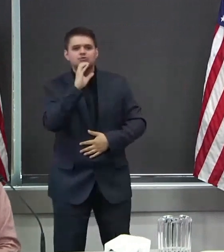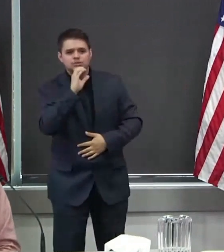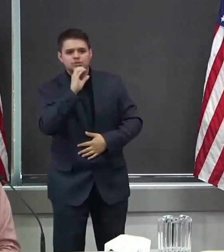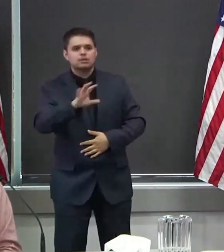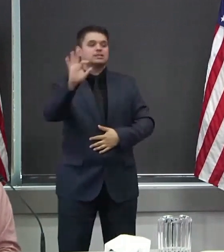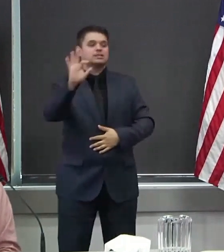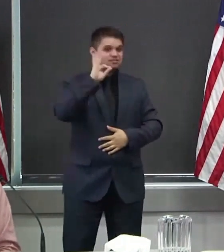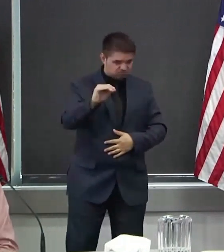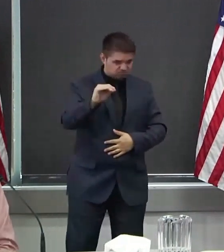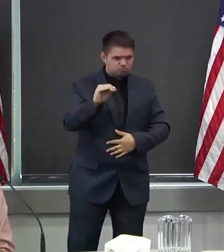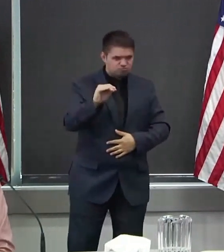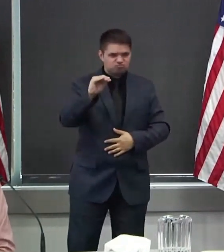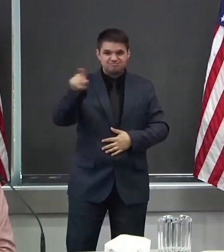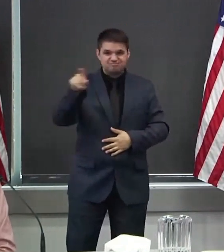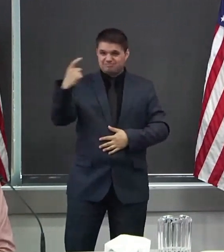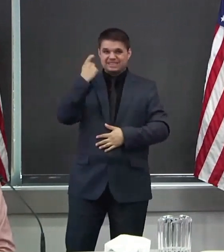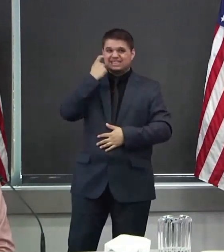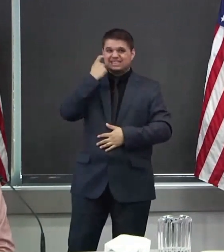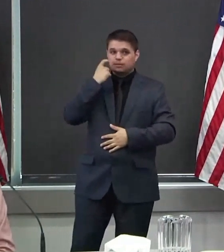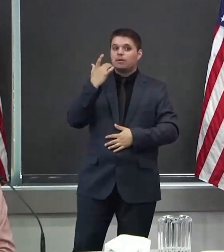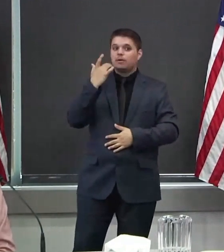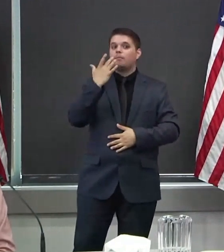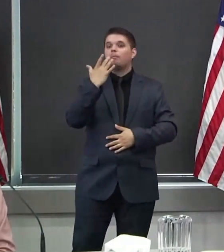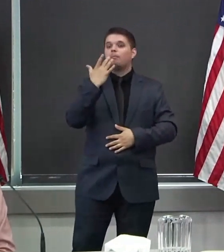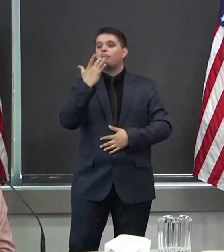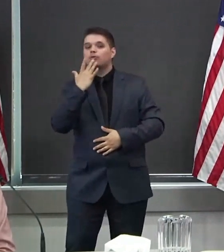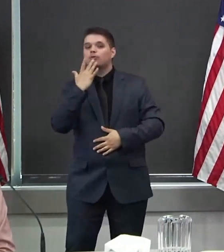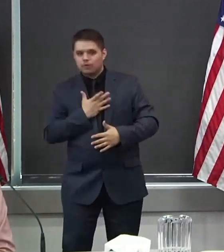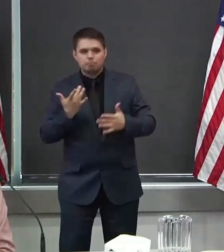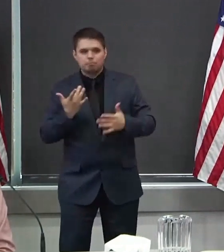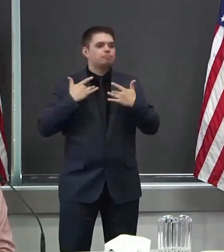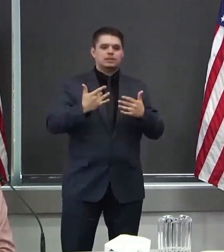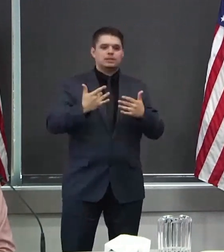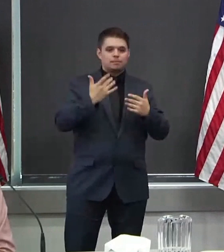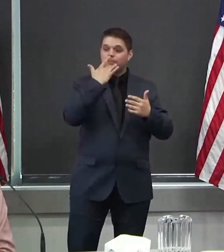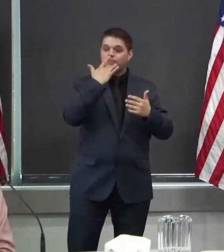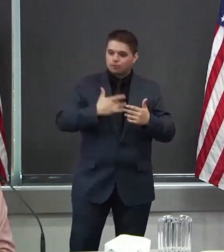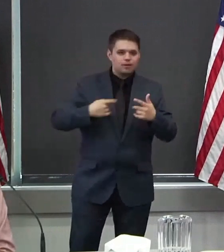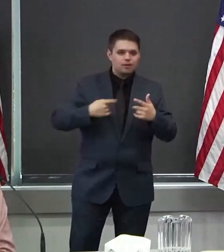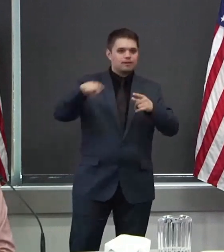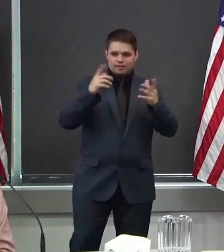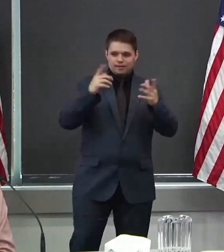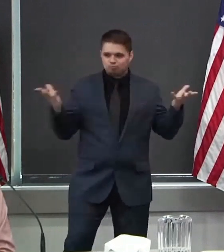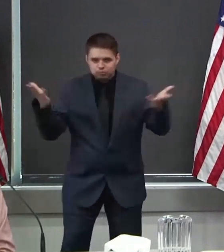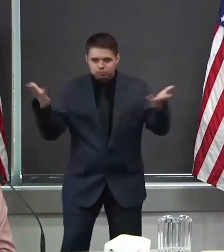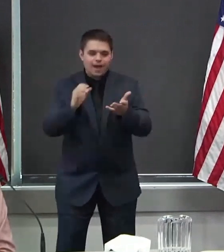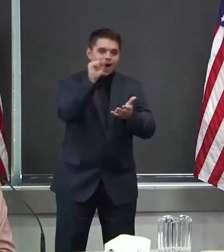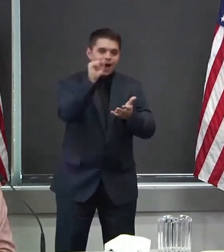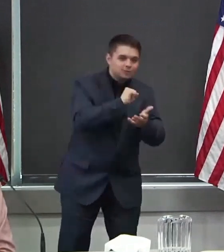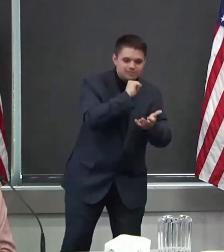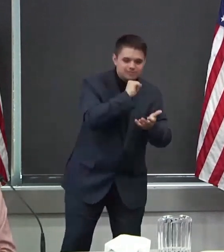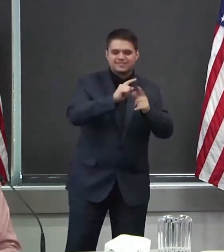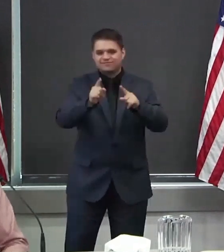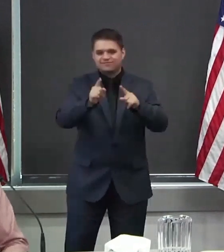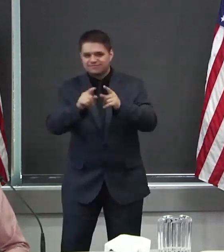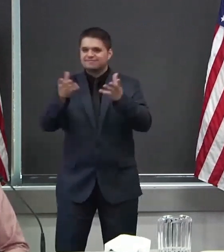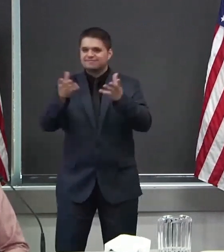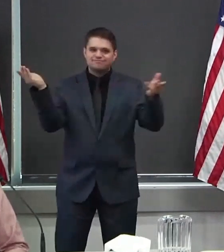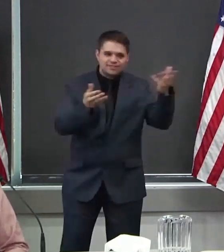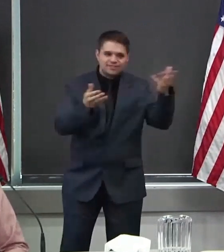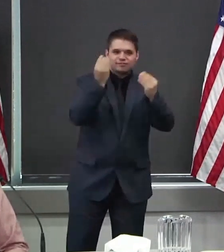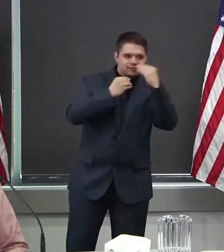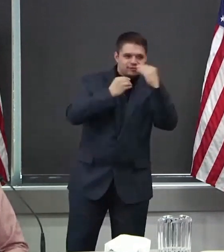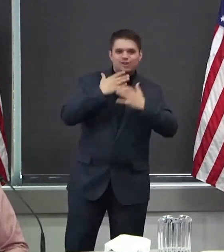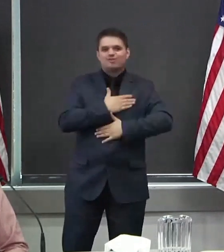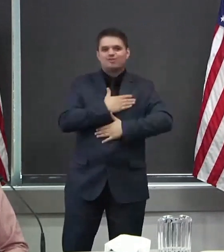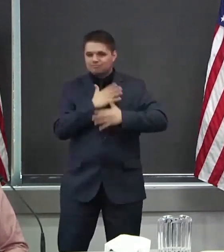normally there would be cake and ice cream, and we would all gather. That didn't happen this time. I